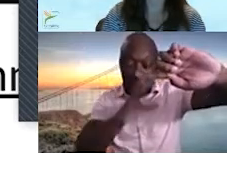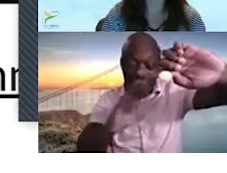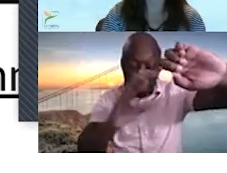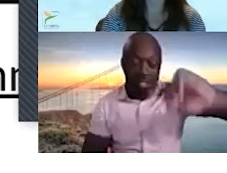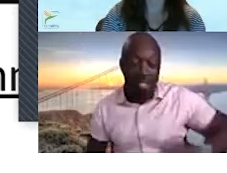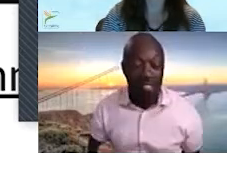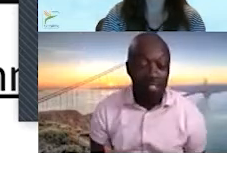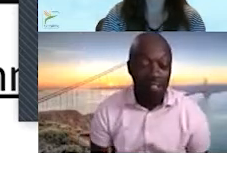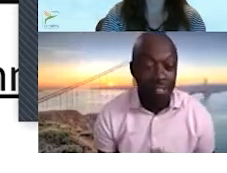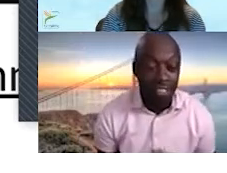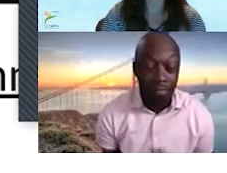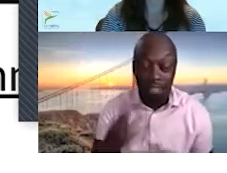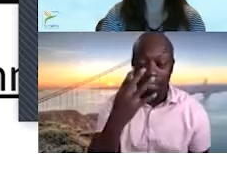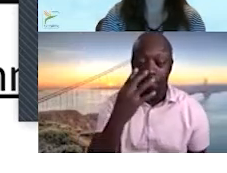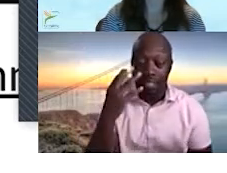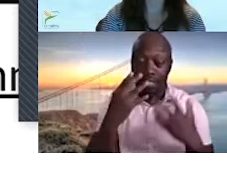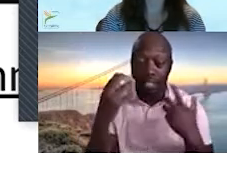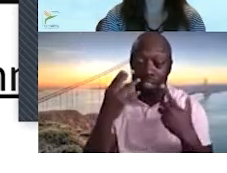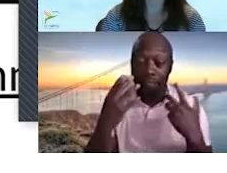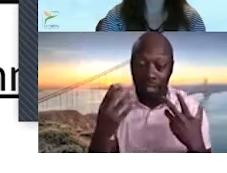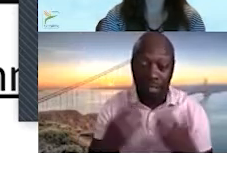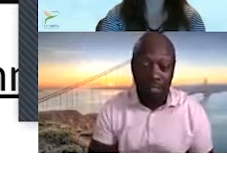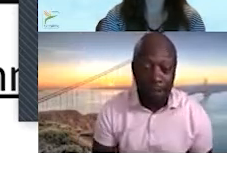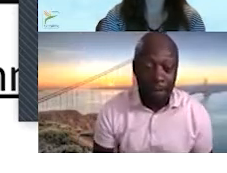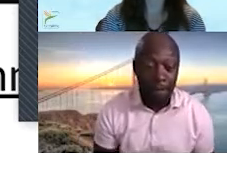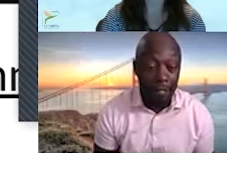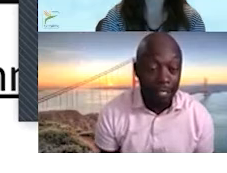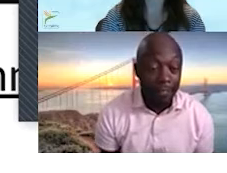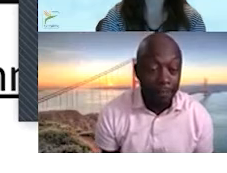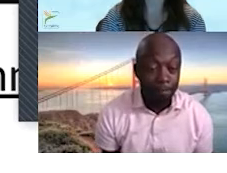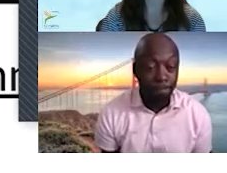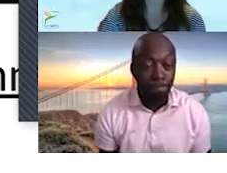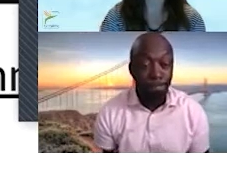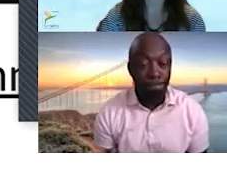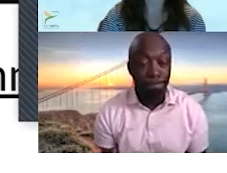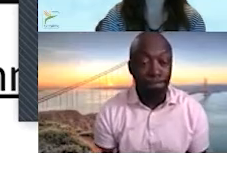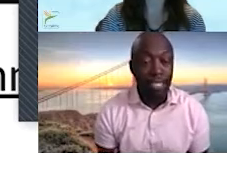their vision, especially they're still developing their eyes.